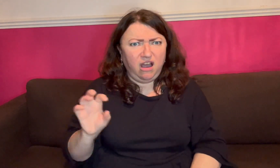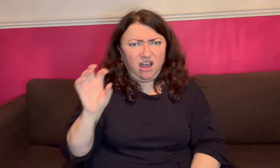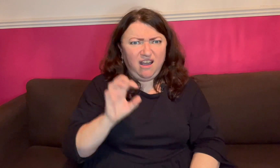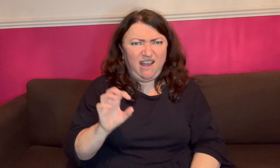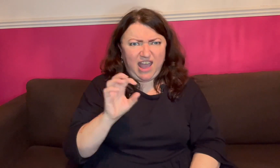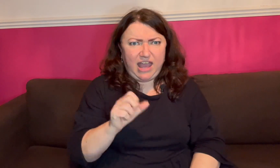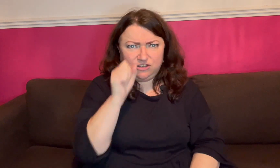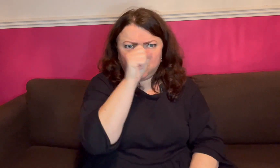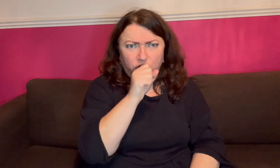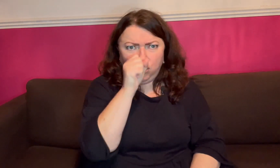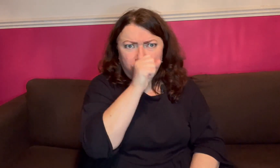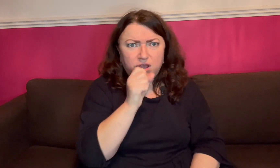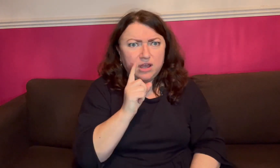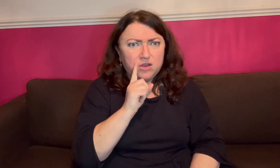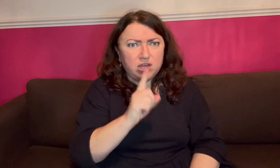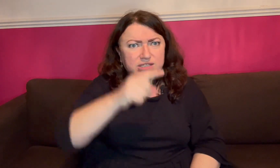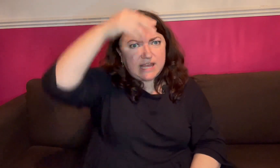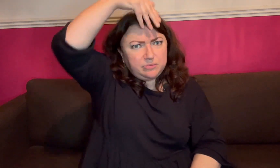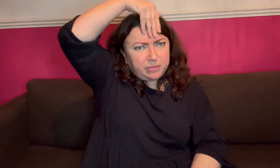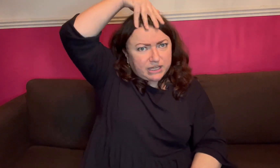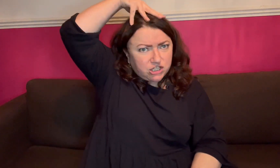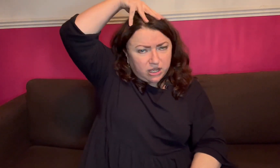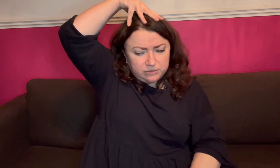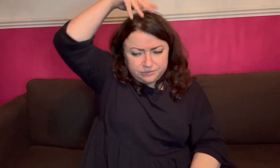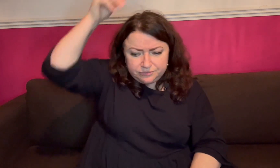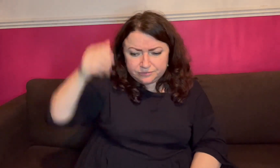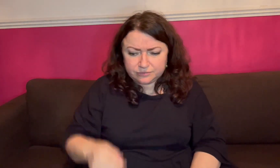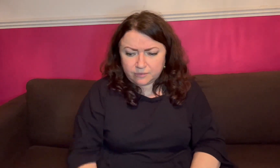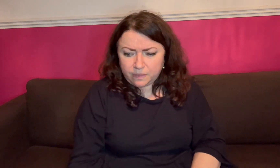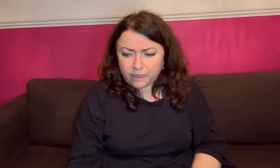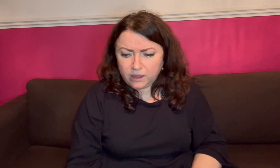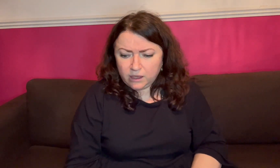"A hedgehog?" said Badger.